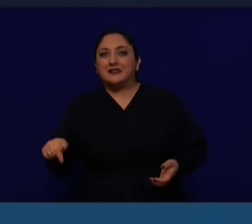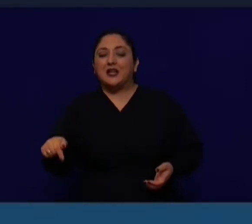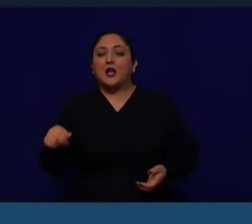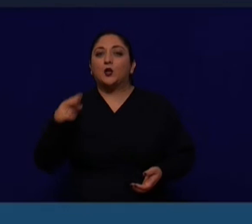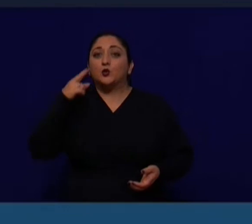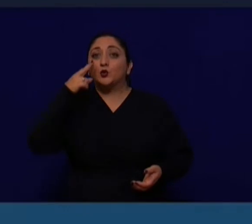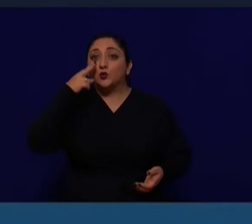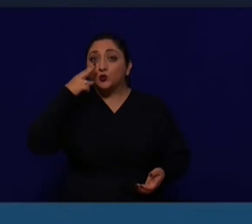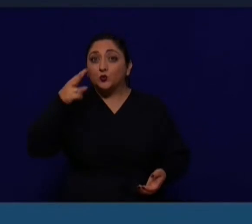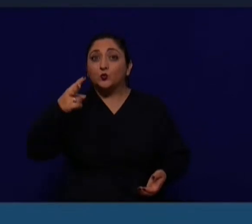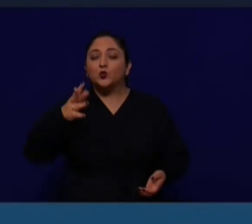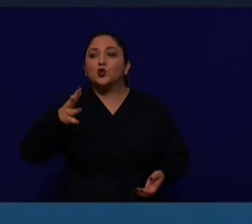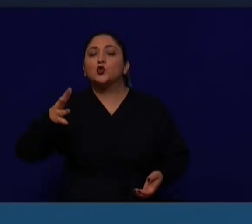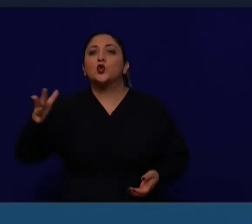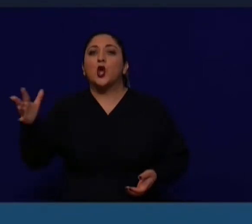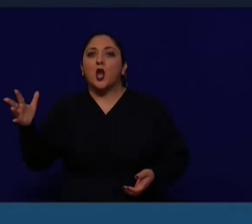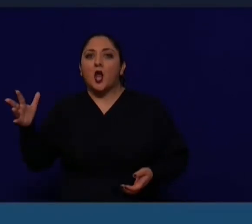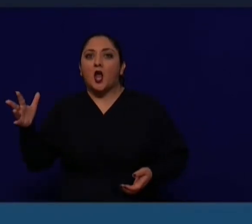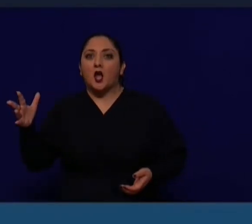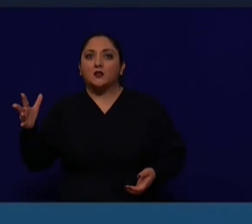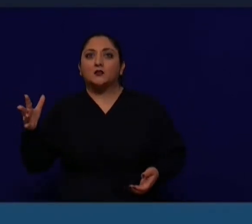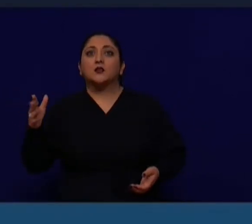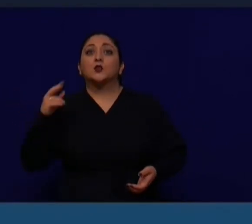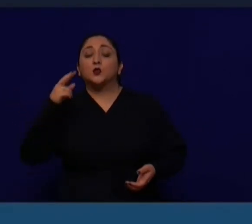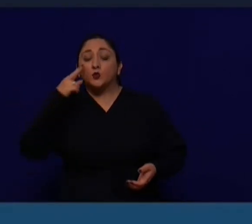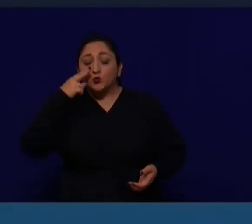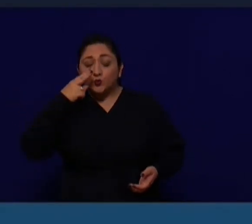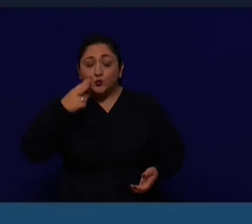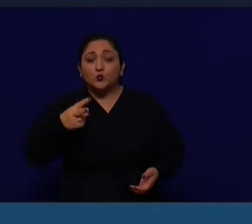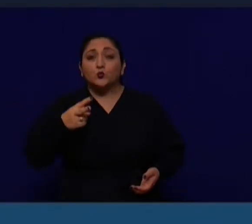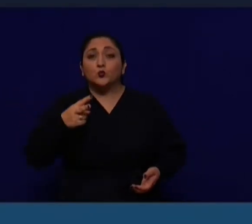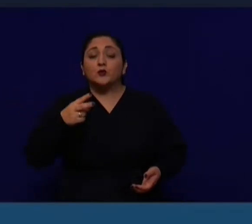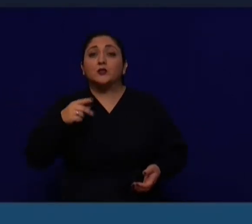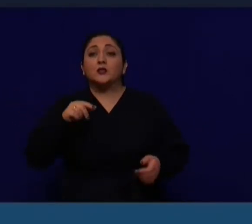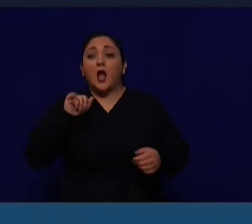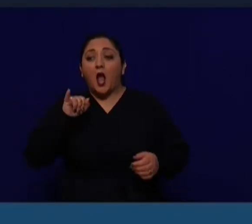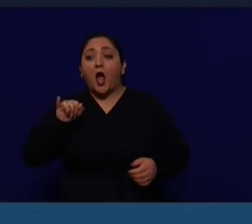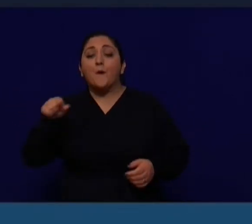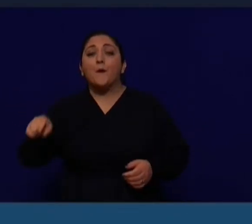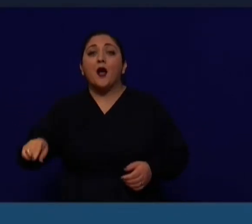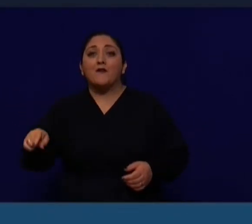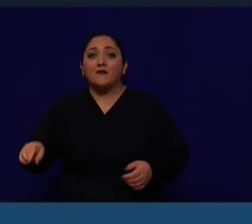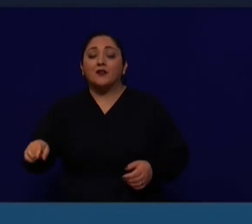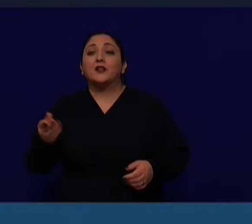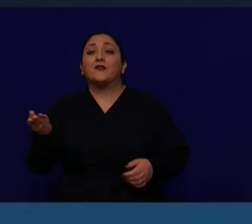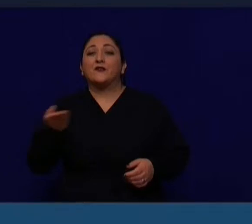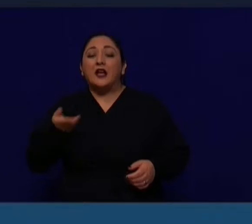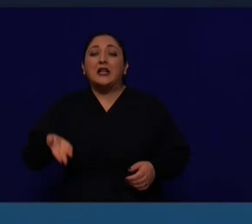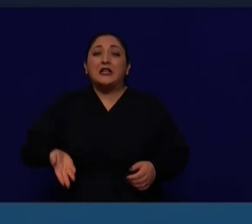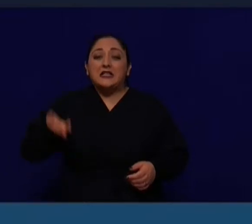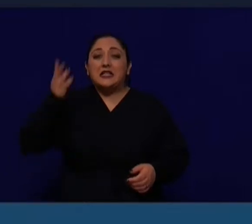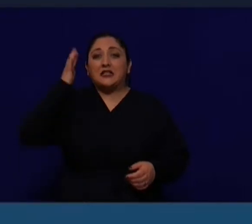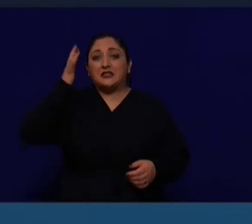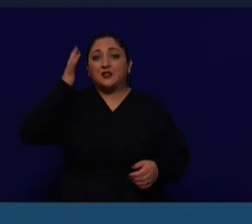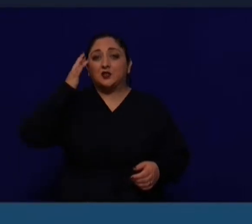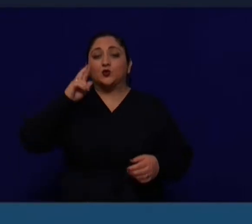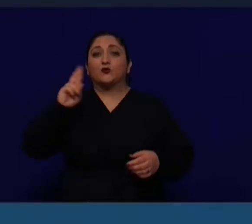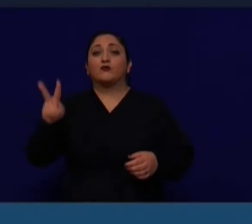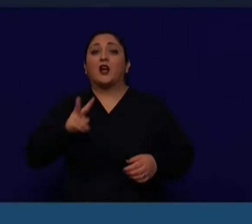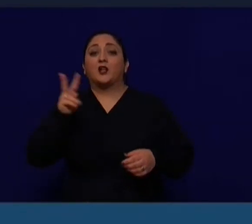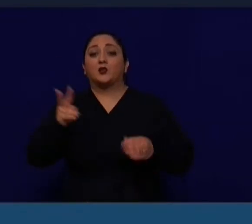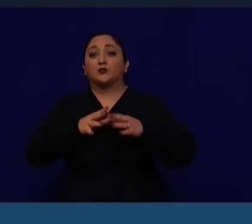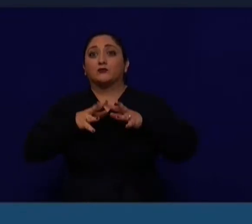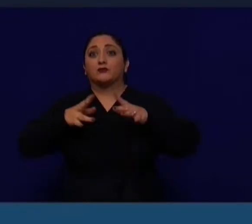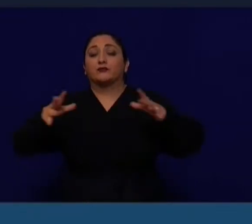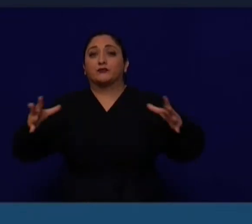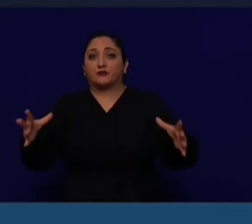is much more clear and showing that where this particular outbreak actually has been transmitted. So what we're